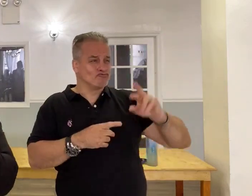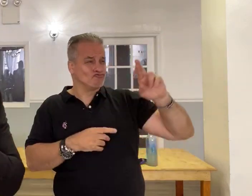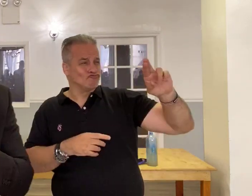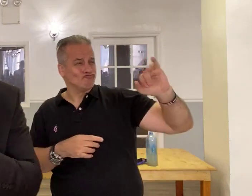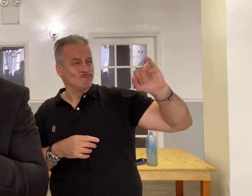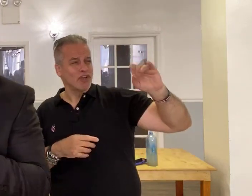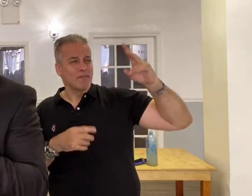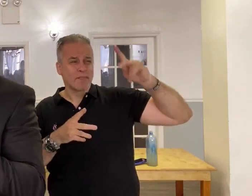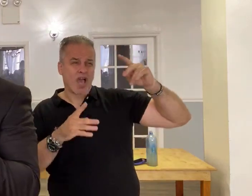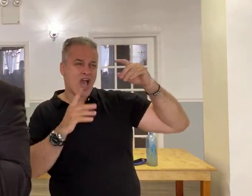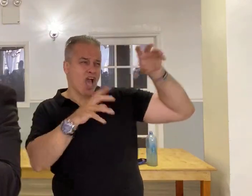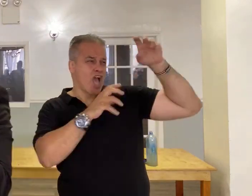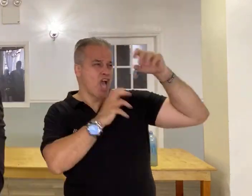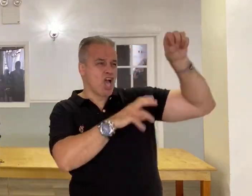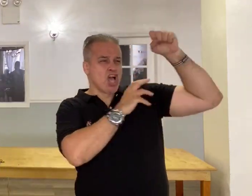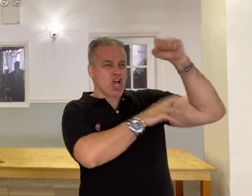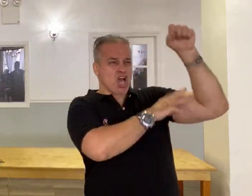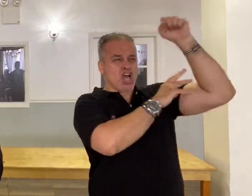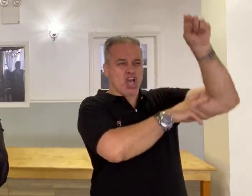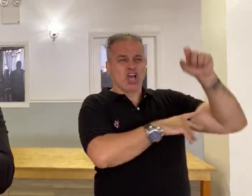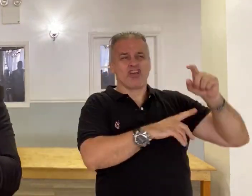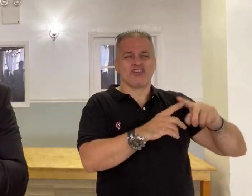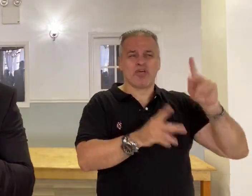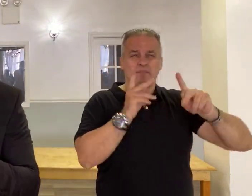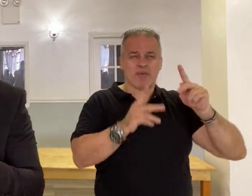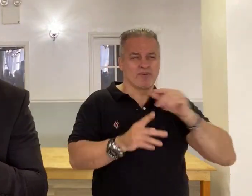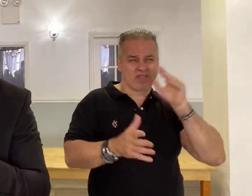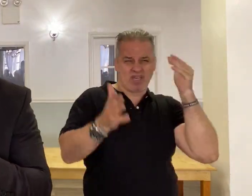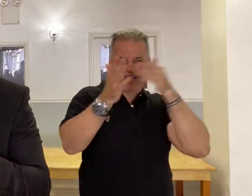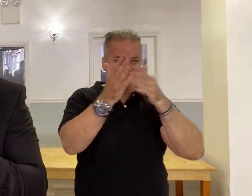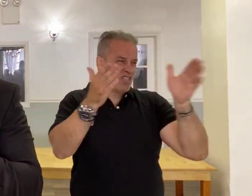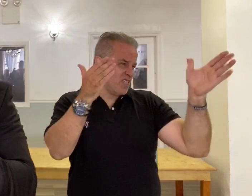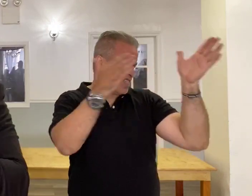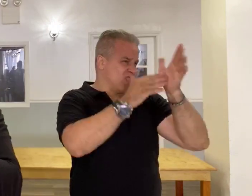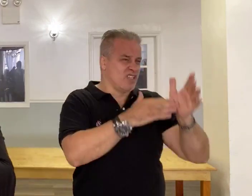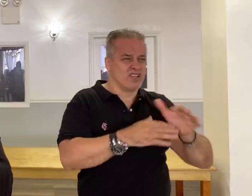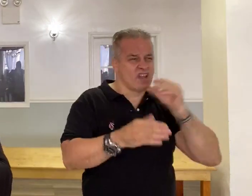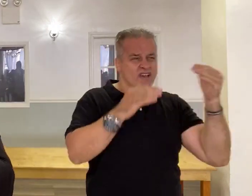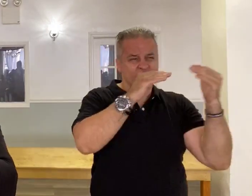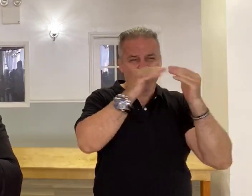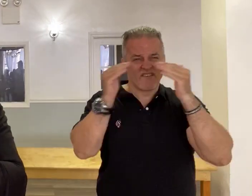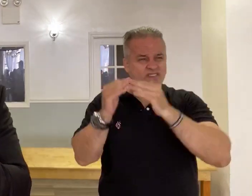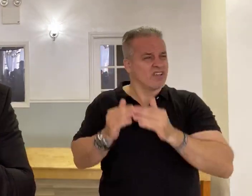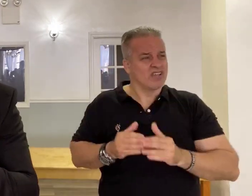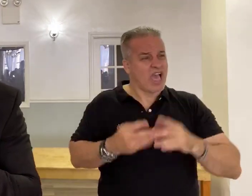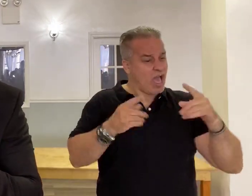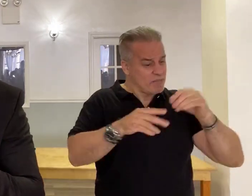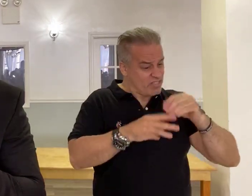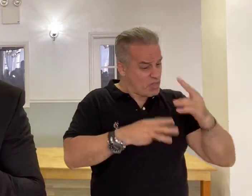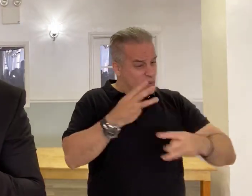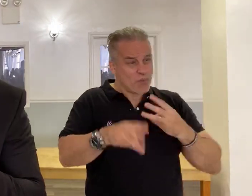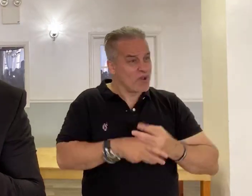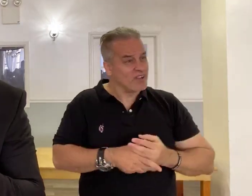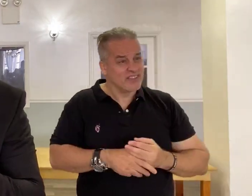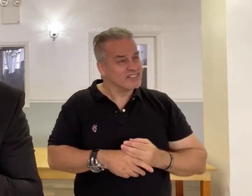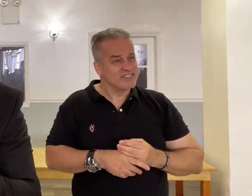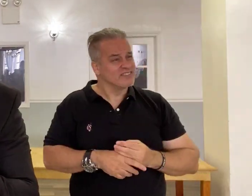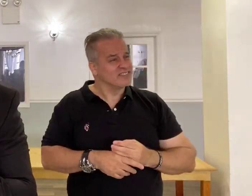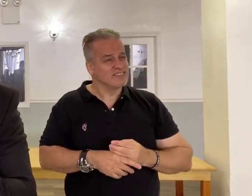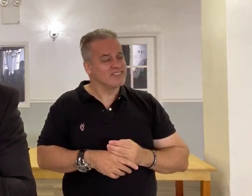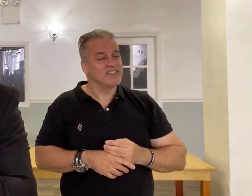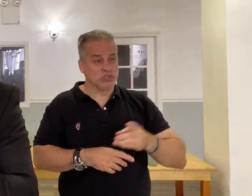The racism, the injustice, the brutality, the former things are